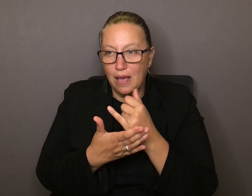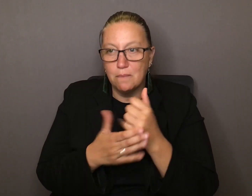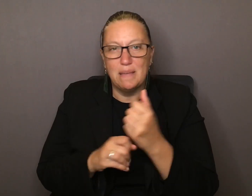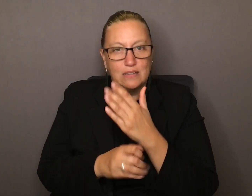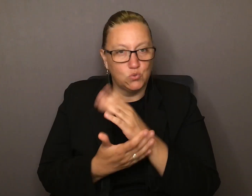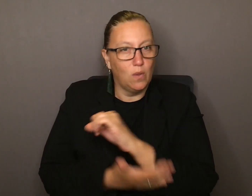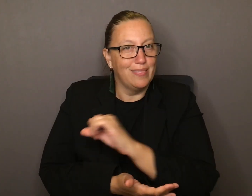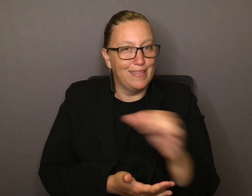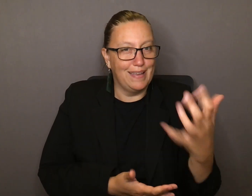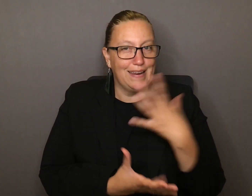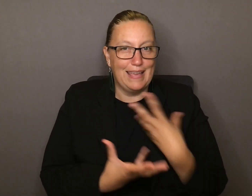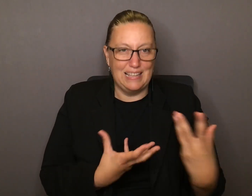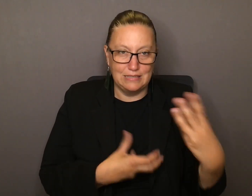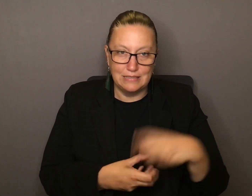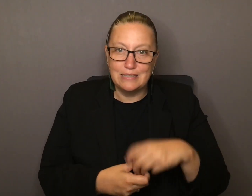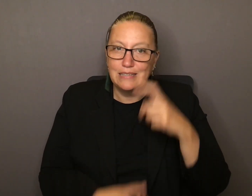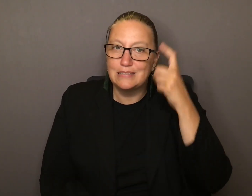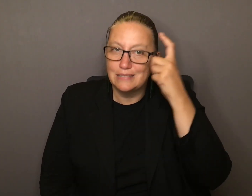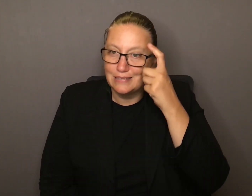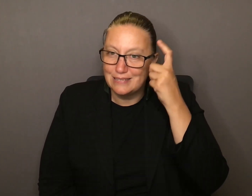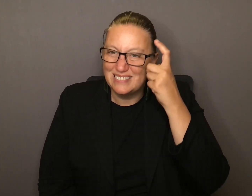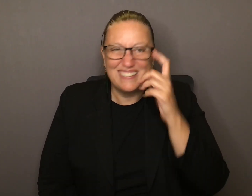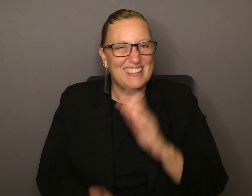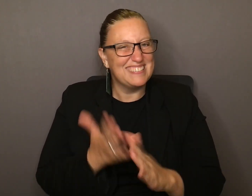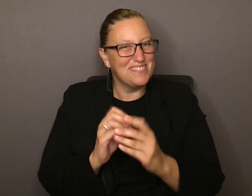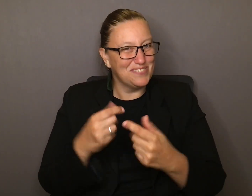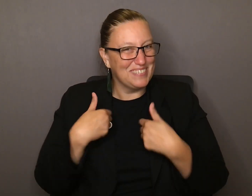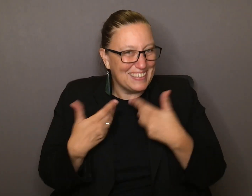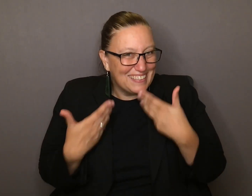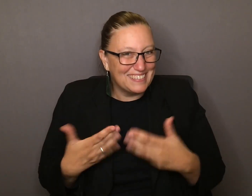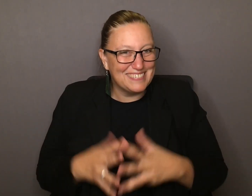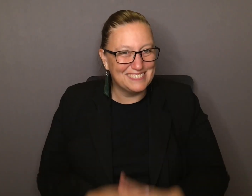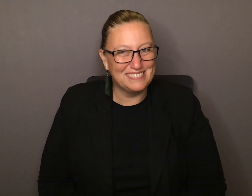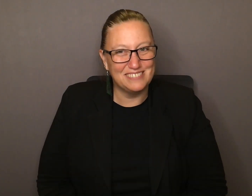considered. And that's all. Thank you.